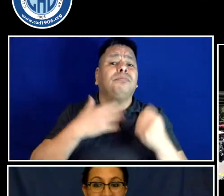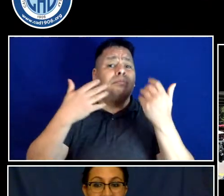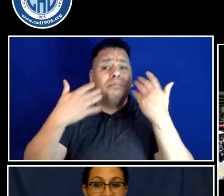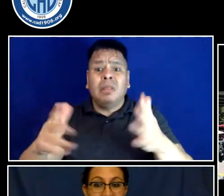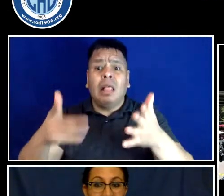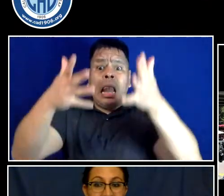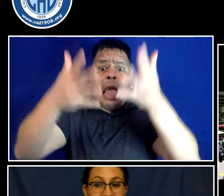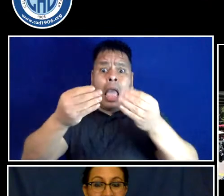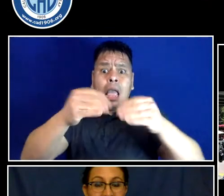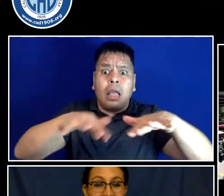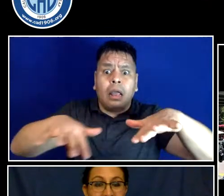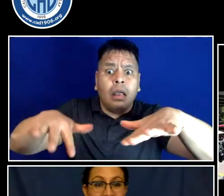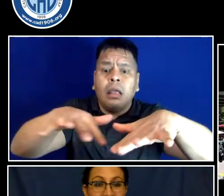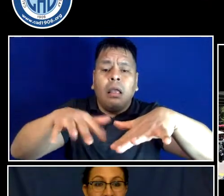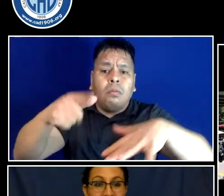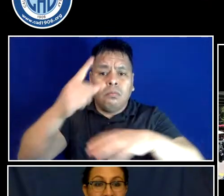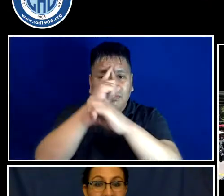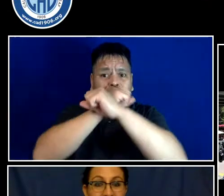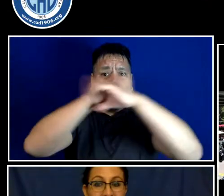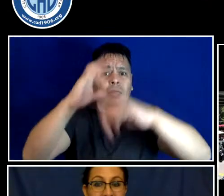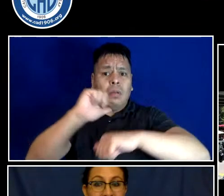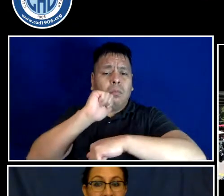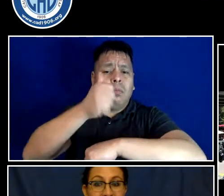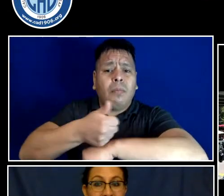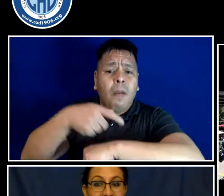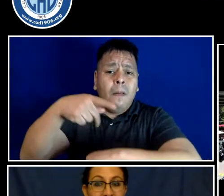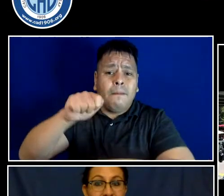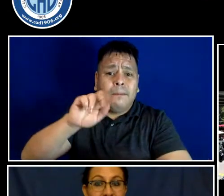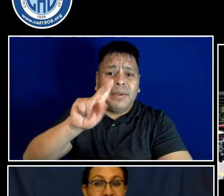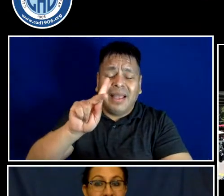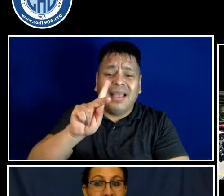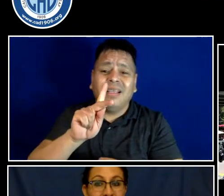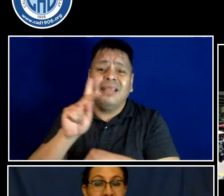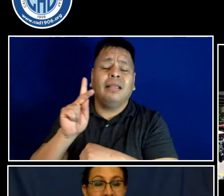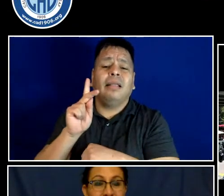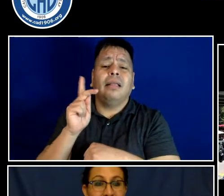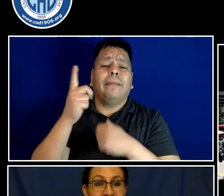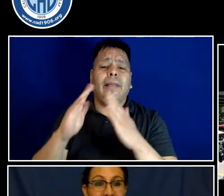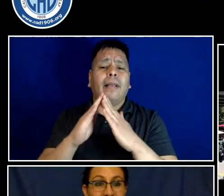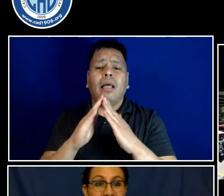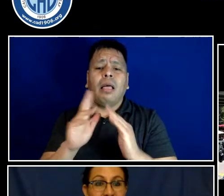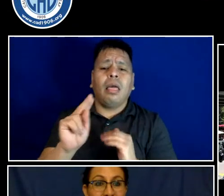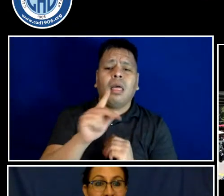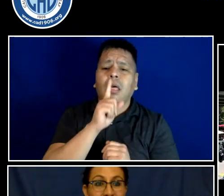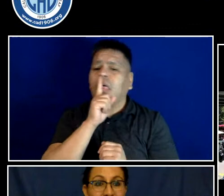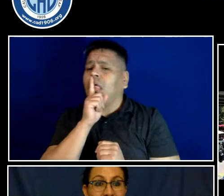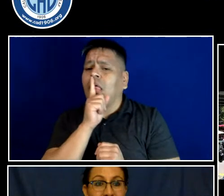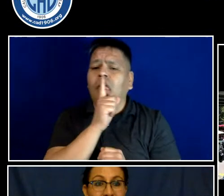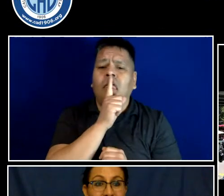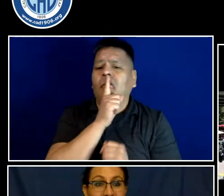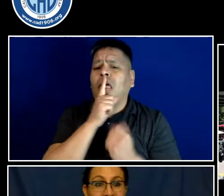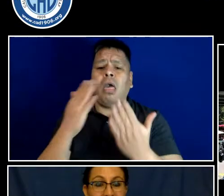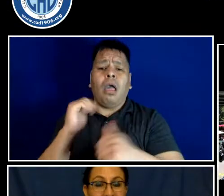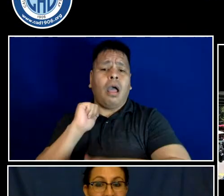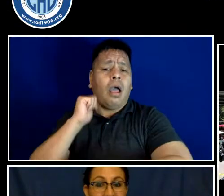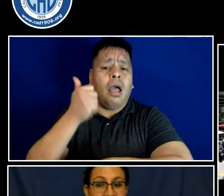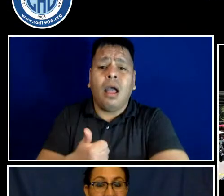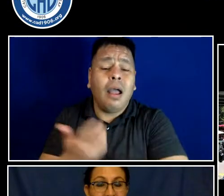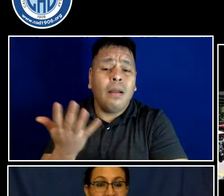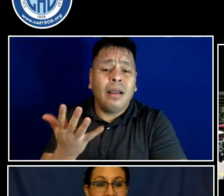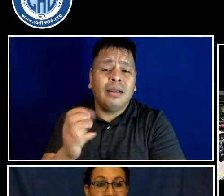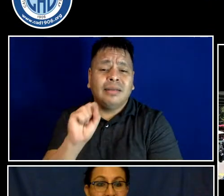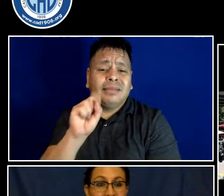and an overpass to the freeway. And so a lot of the Chicano community was devastated when this